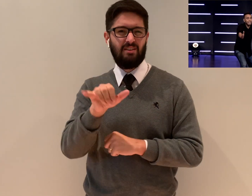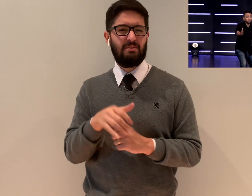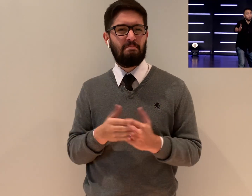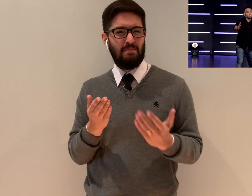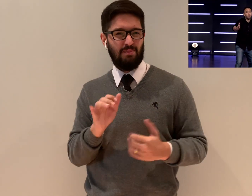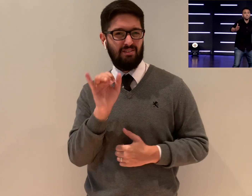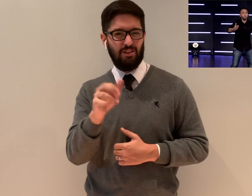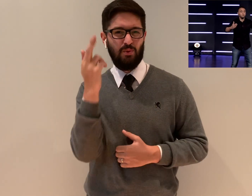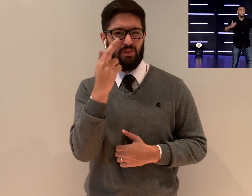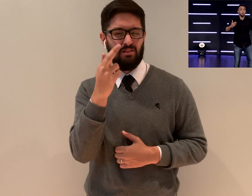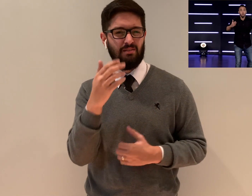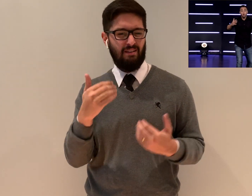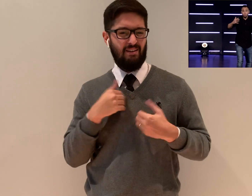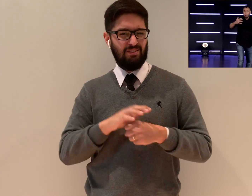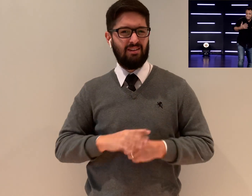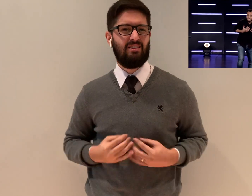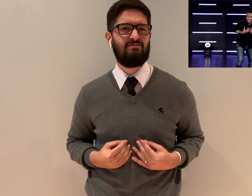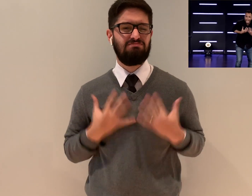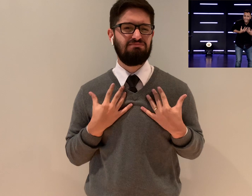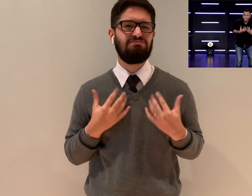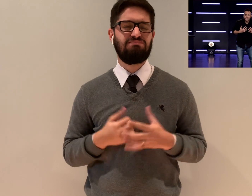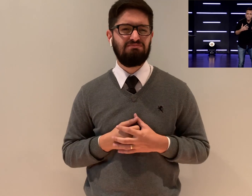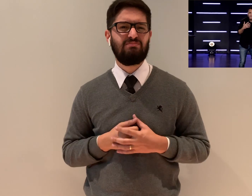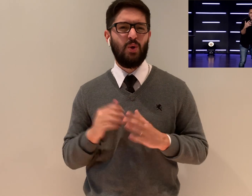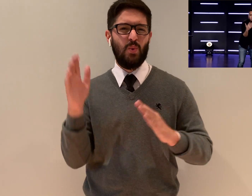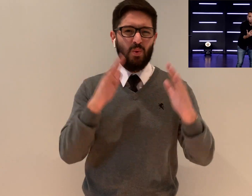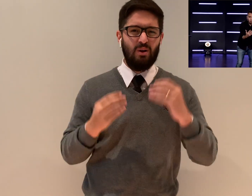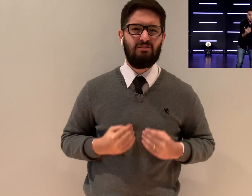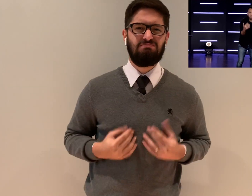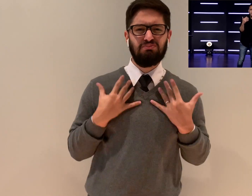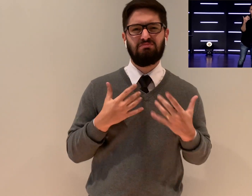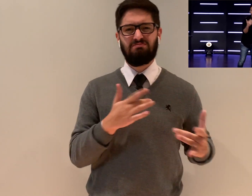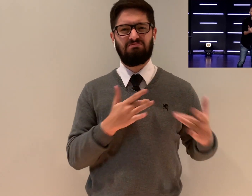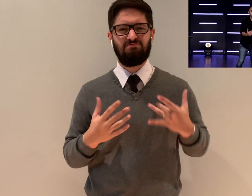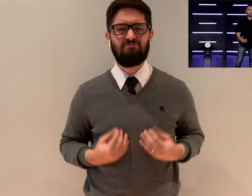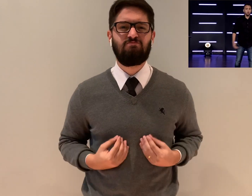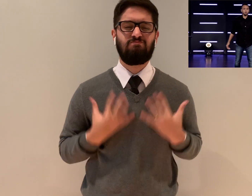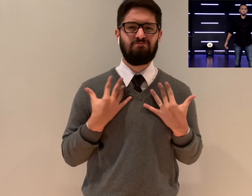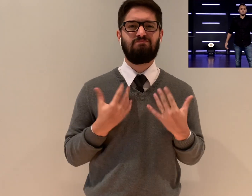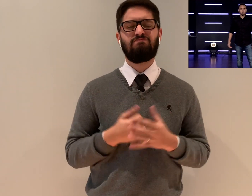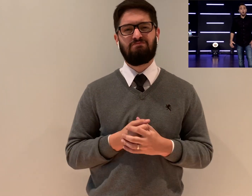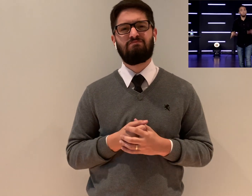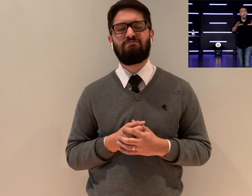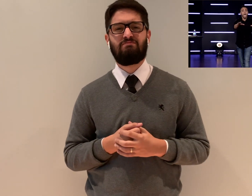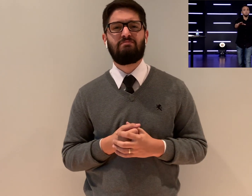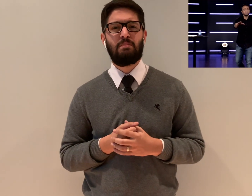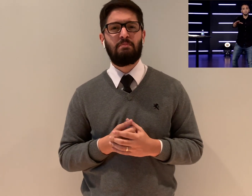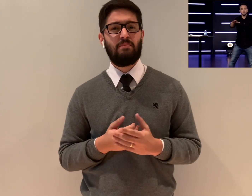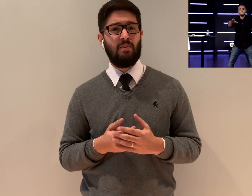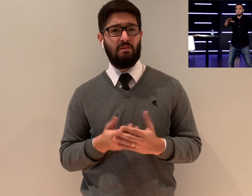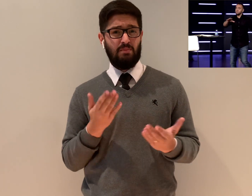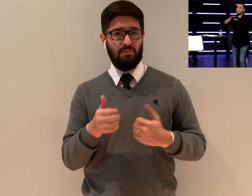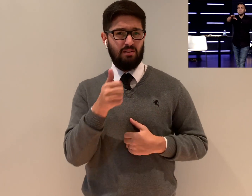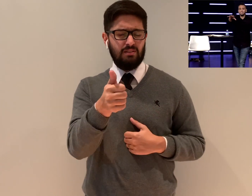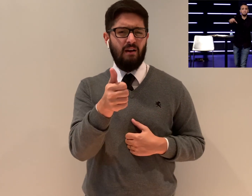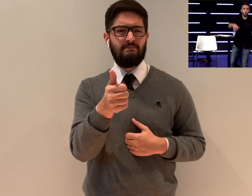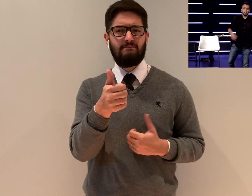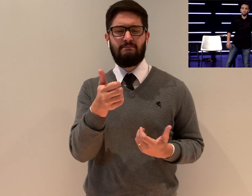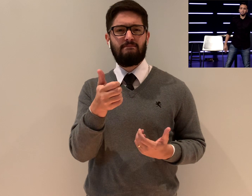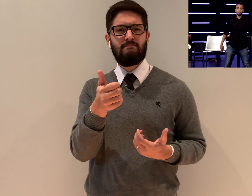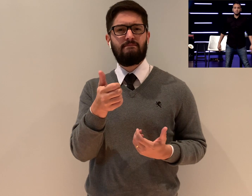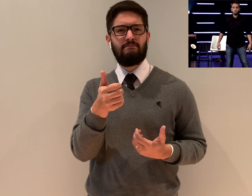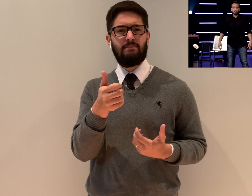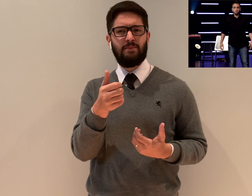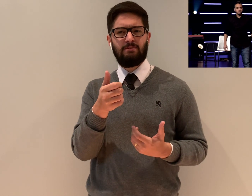perhaps that's the reason why you are filled with anxiety and worry and concern. Or perhaps you have been